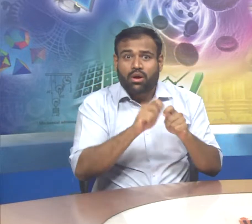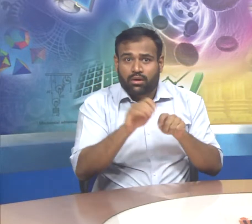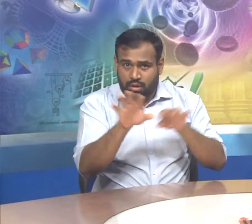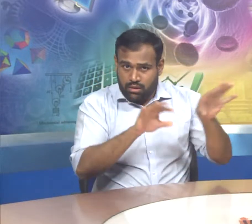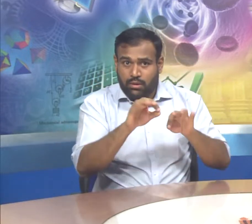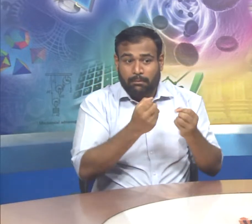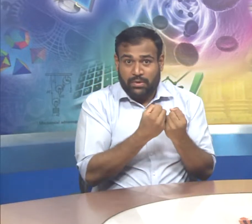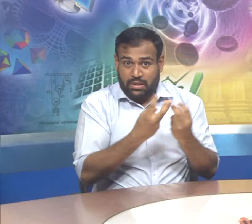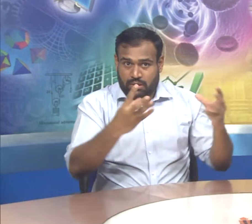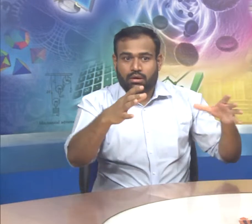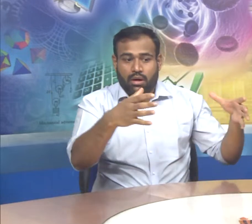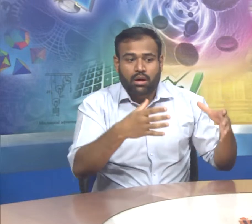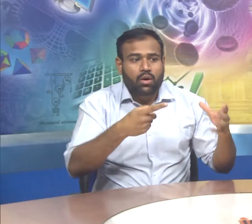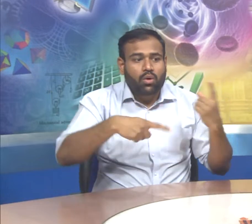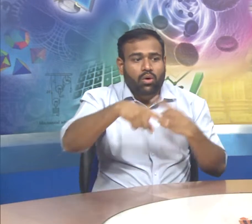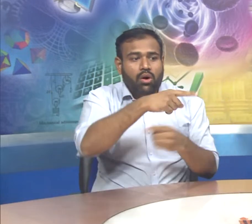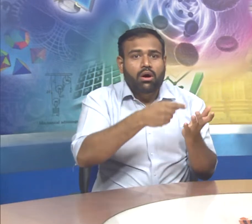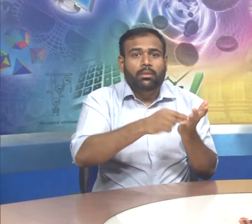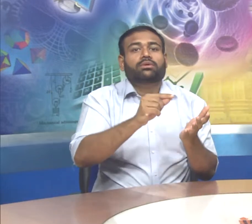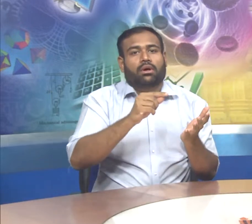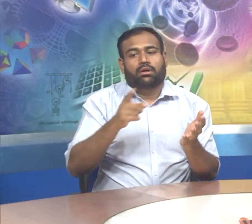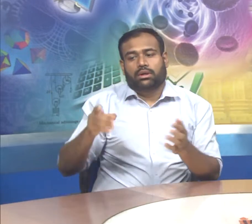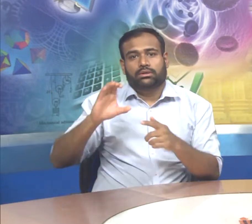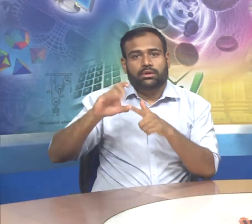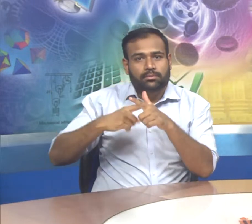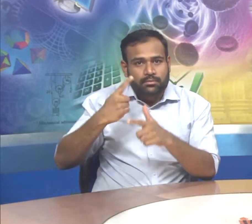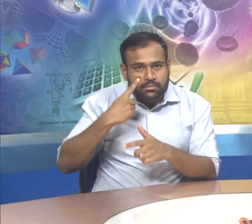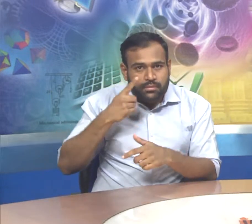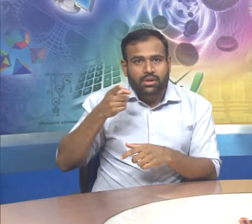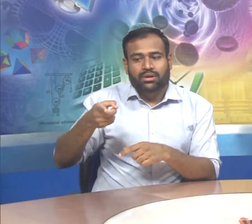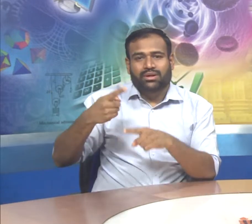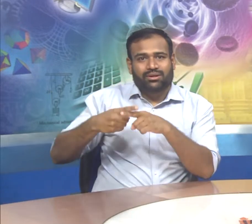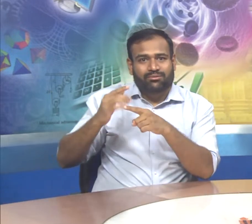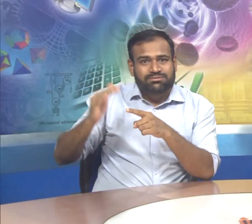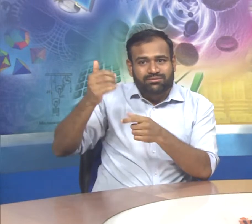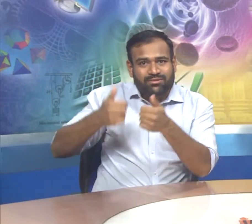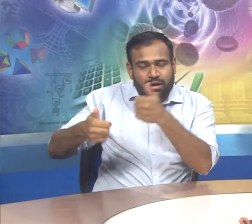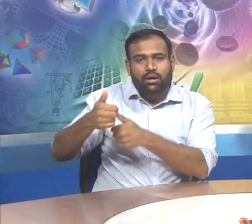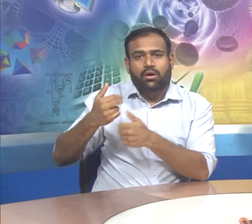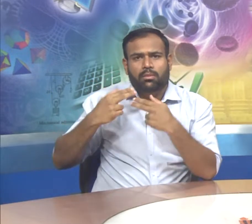and other senior judges if he deems proper.